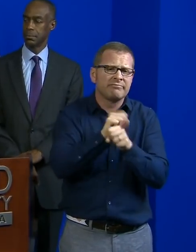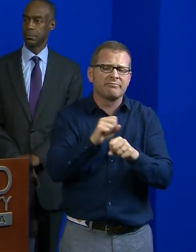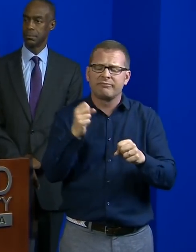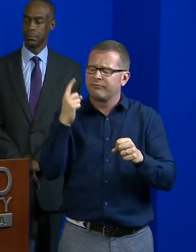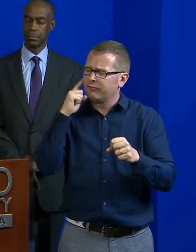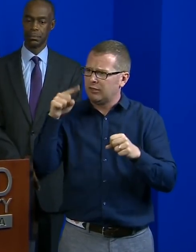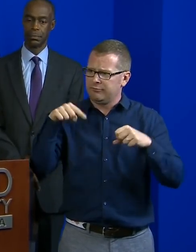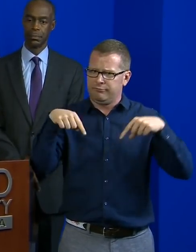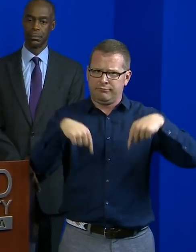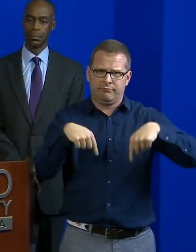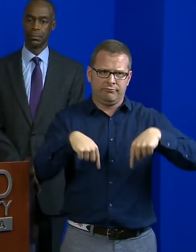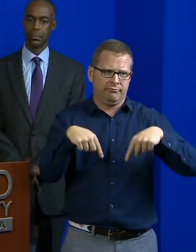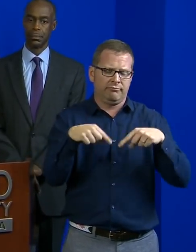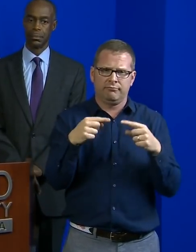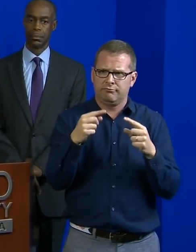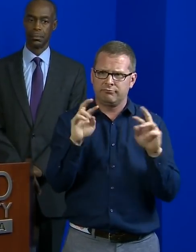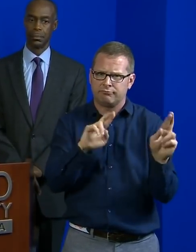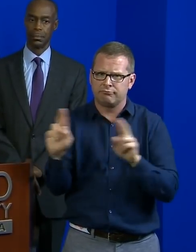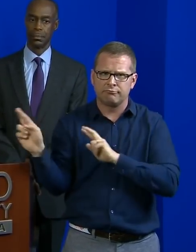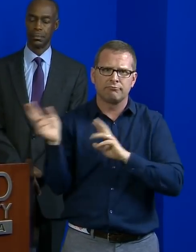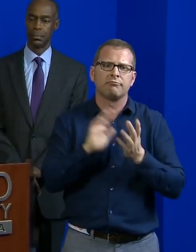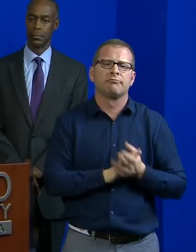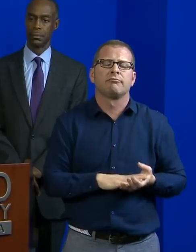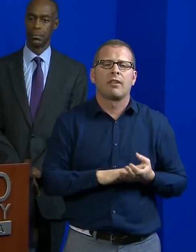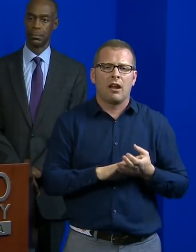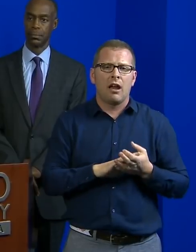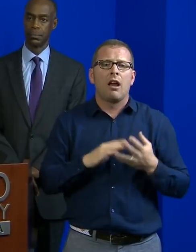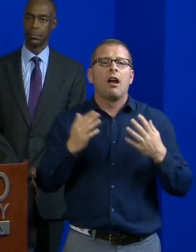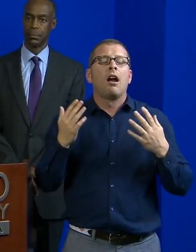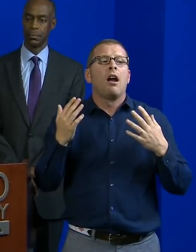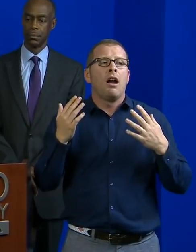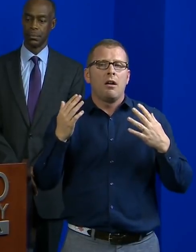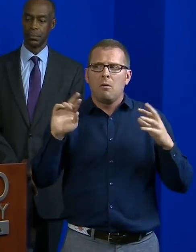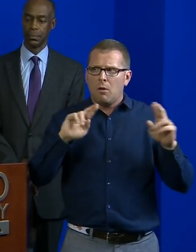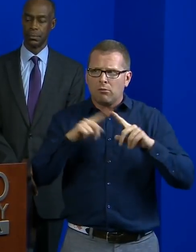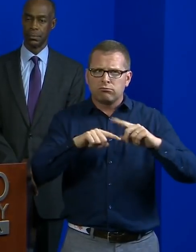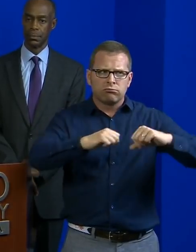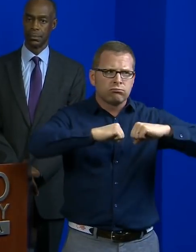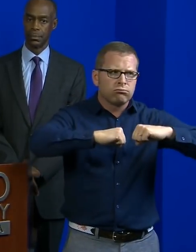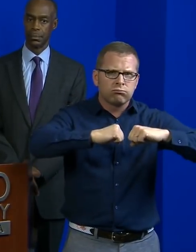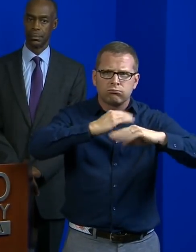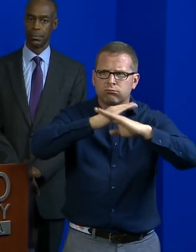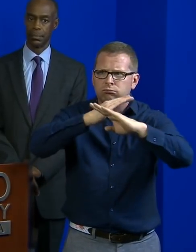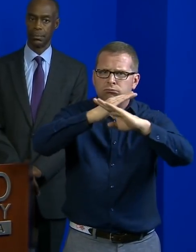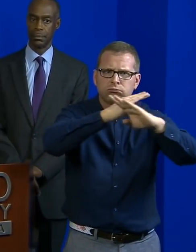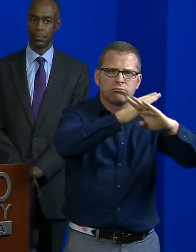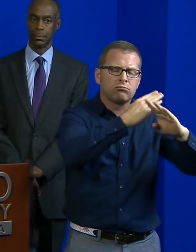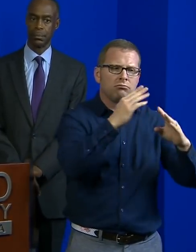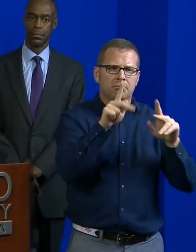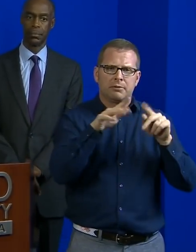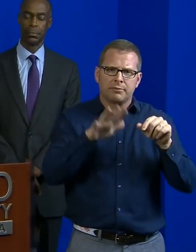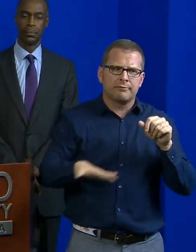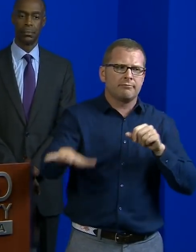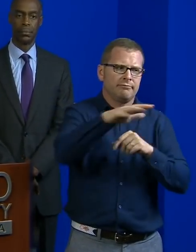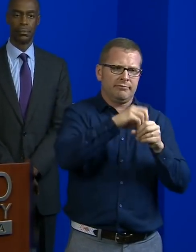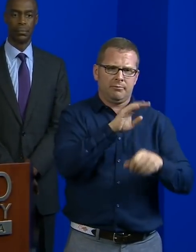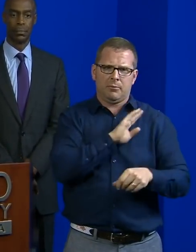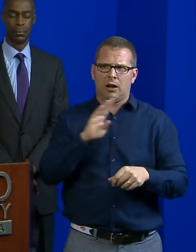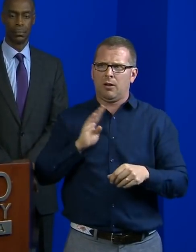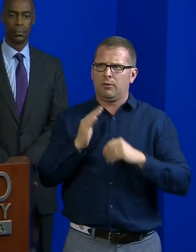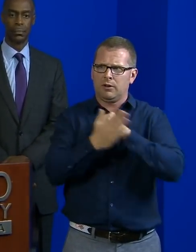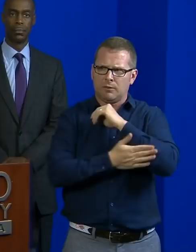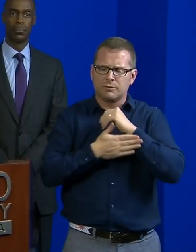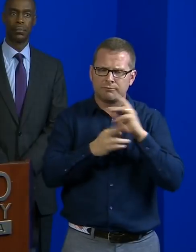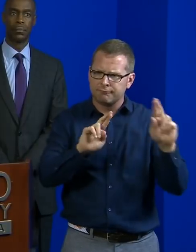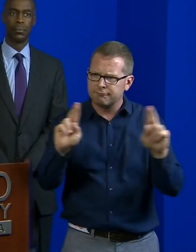we possibly could. We are ready to protect the residents and citizens of Broward County to the best of our abilities. We will make you as